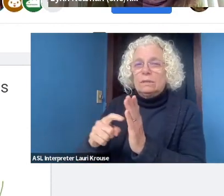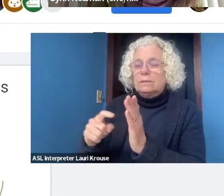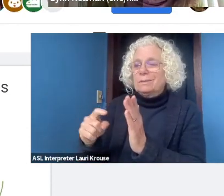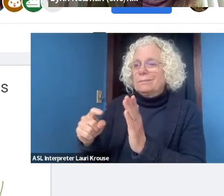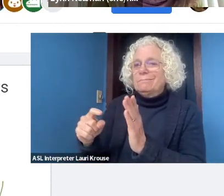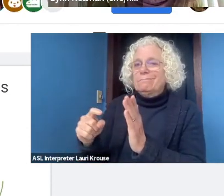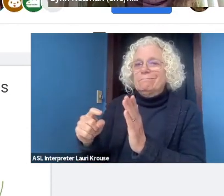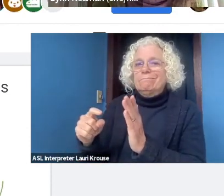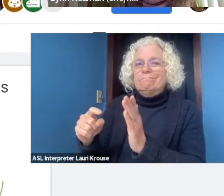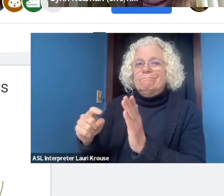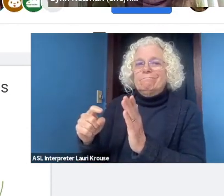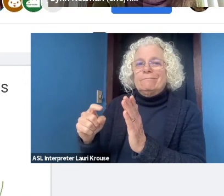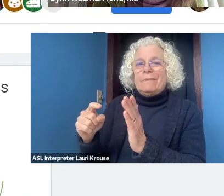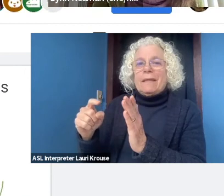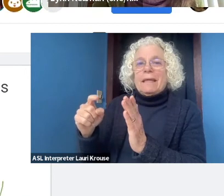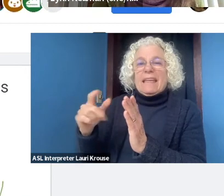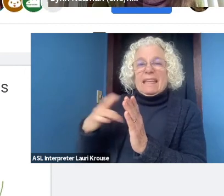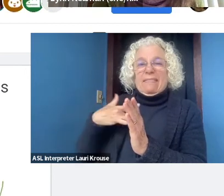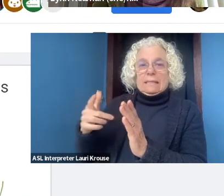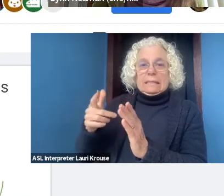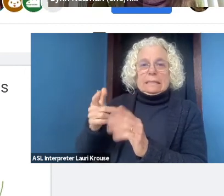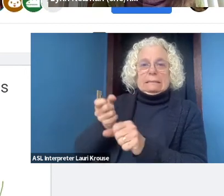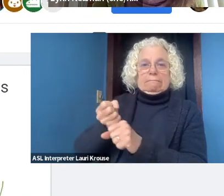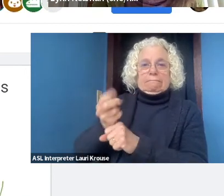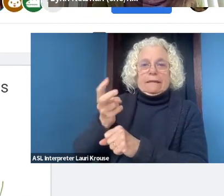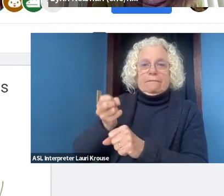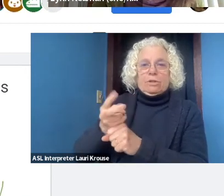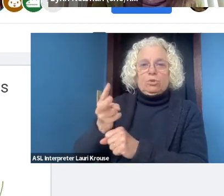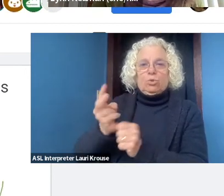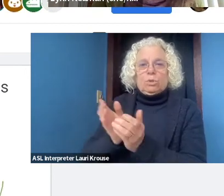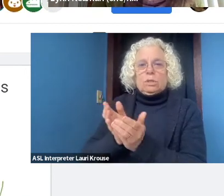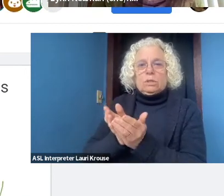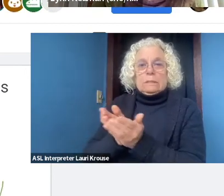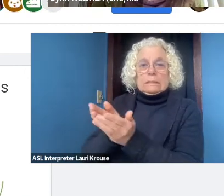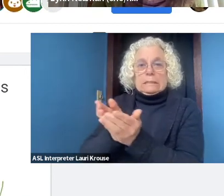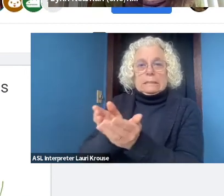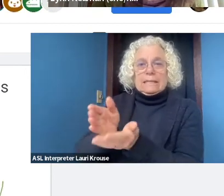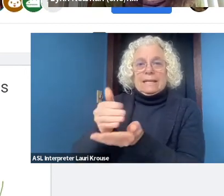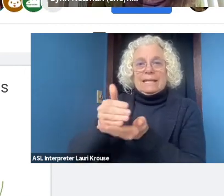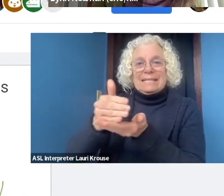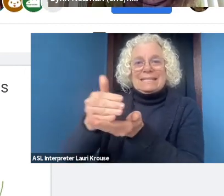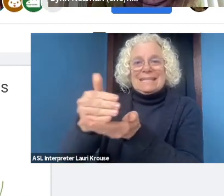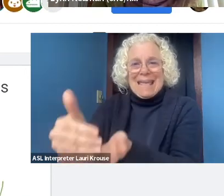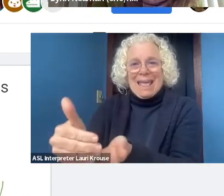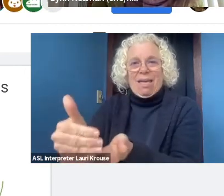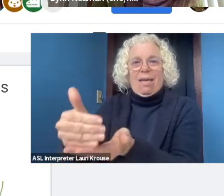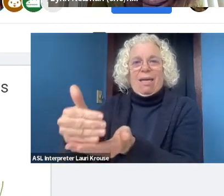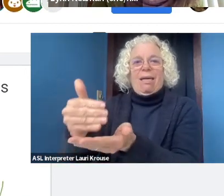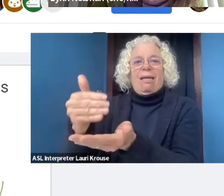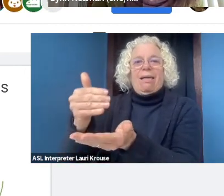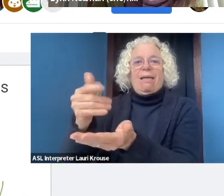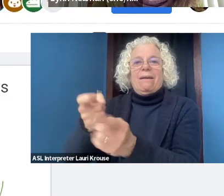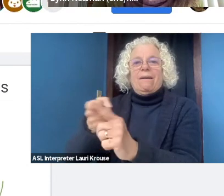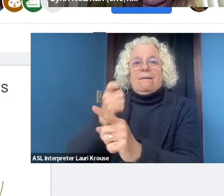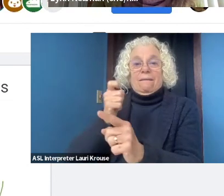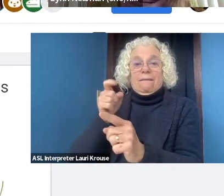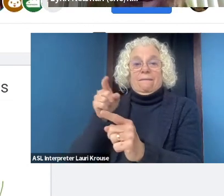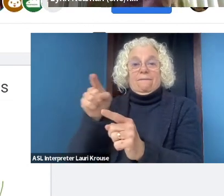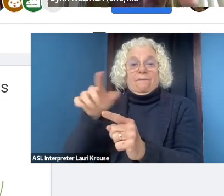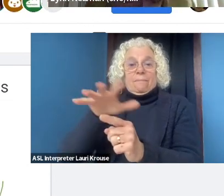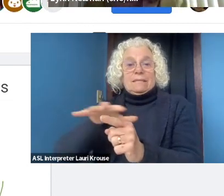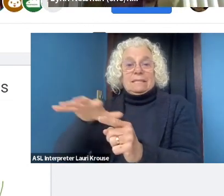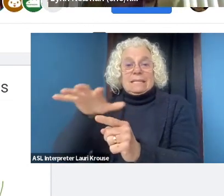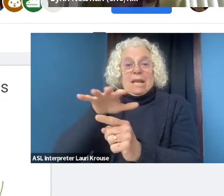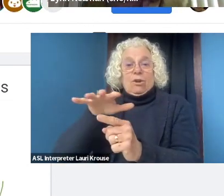would sail between California and Hawaii and watch the plastic trash patch actually form over many years.